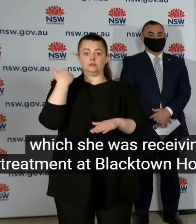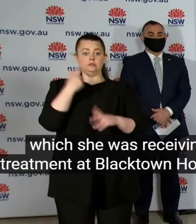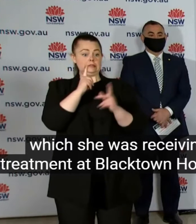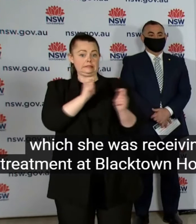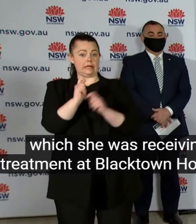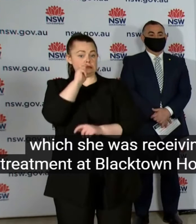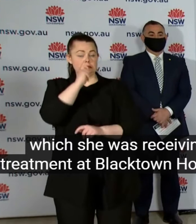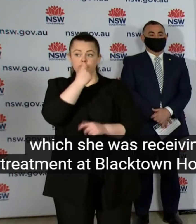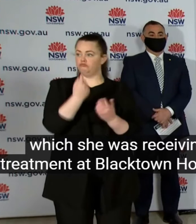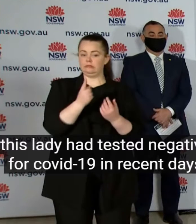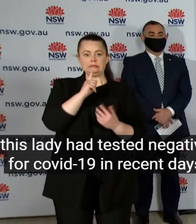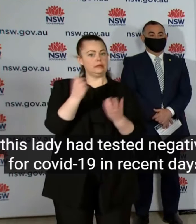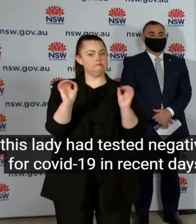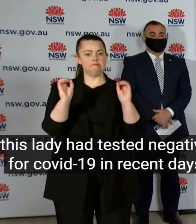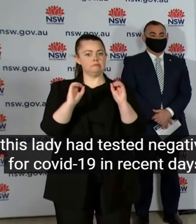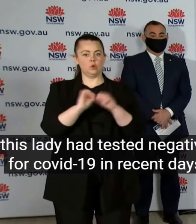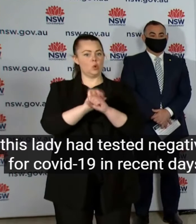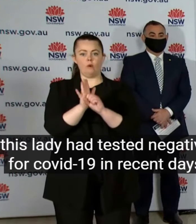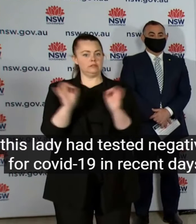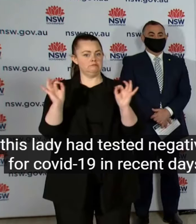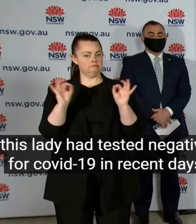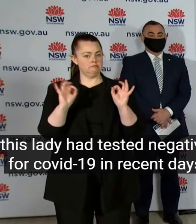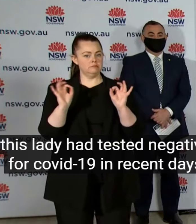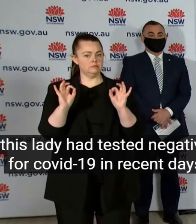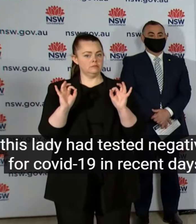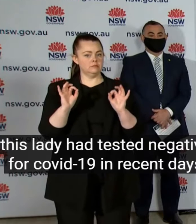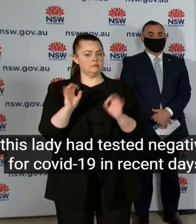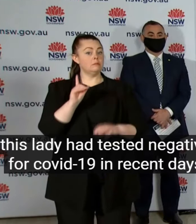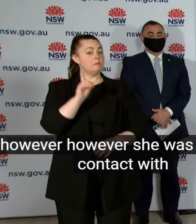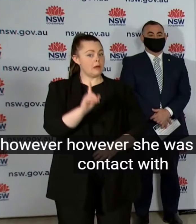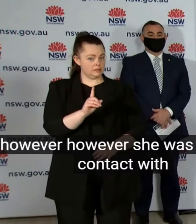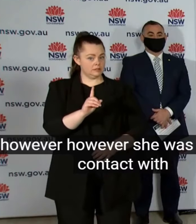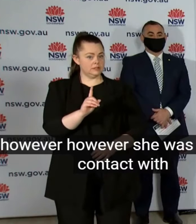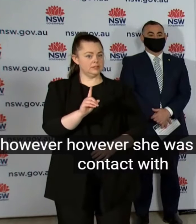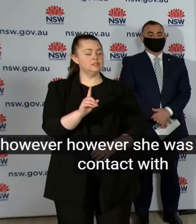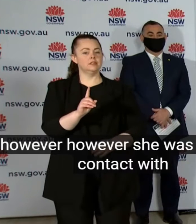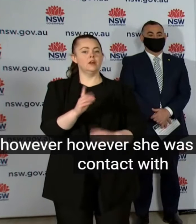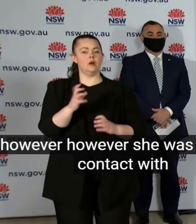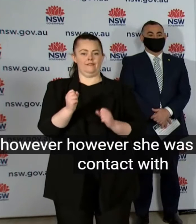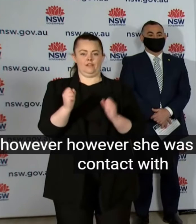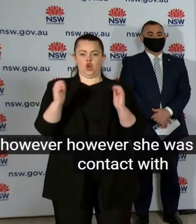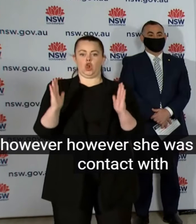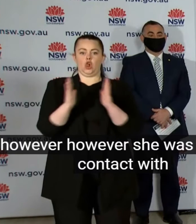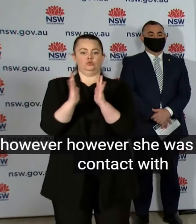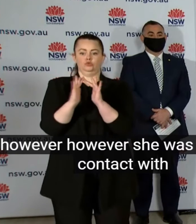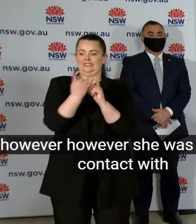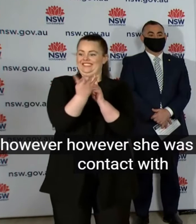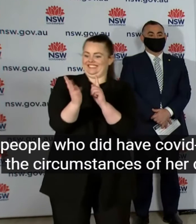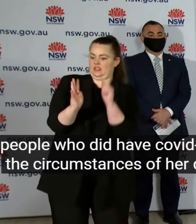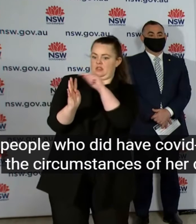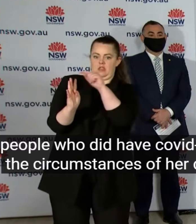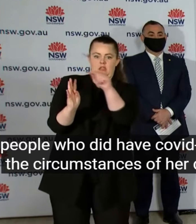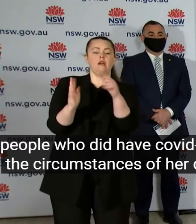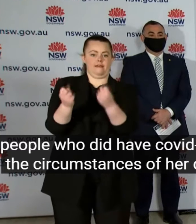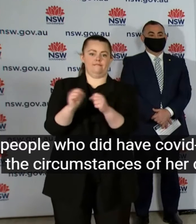in recent days. However, she was also in contact with people who did have COVID-19, so